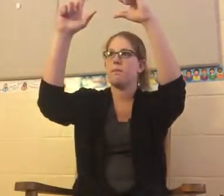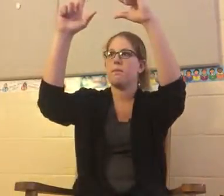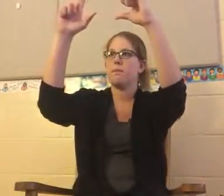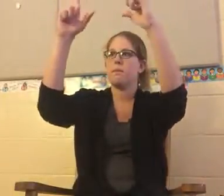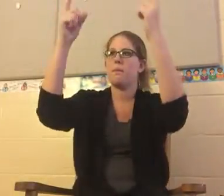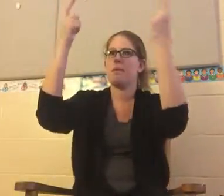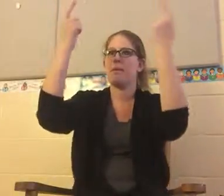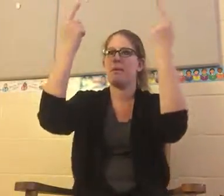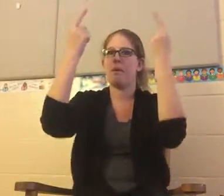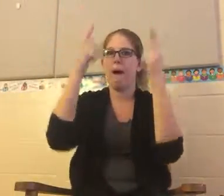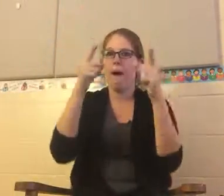arrow are confusing the moon